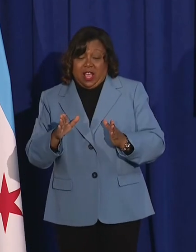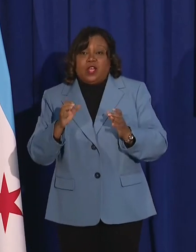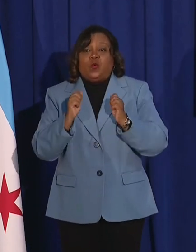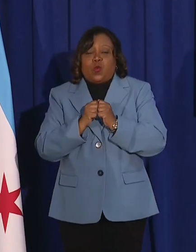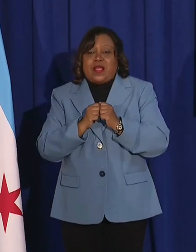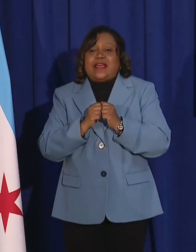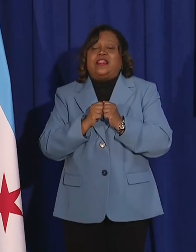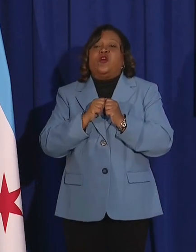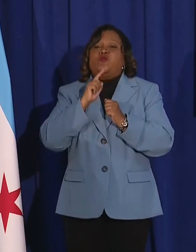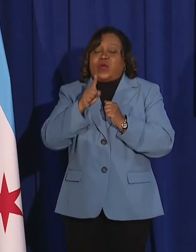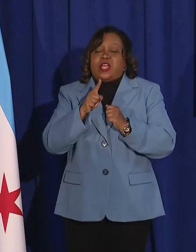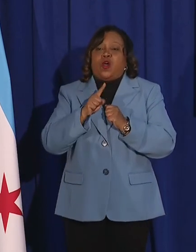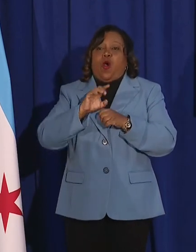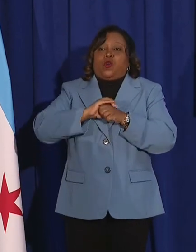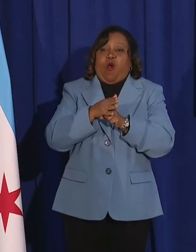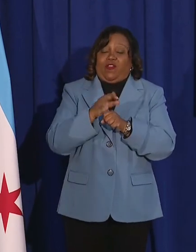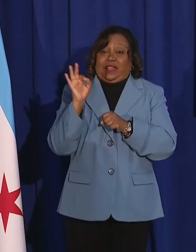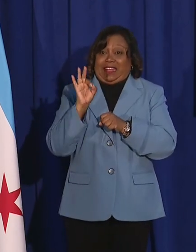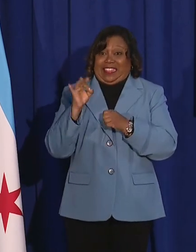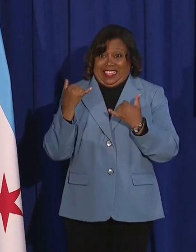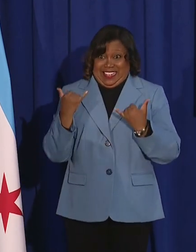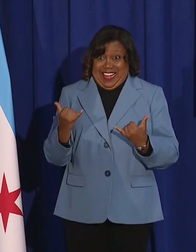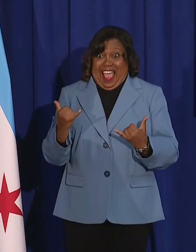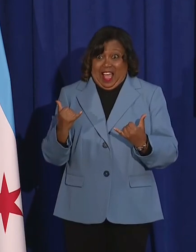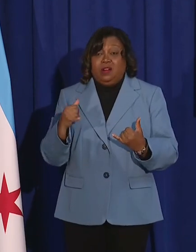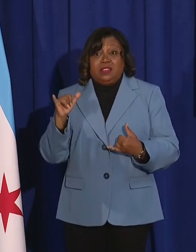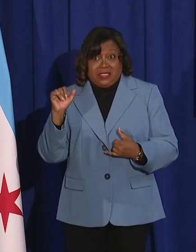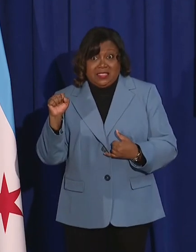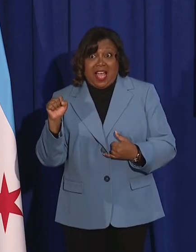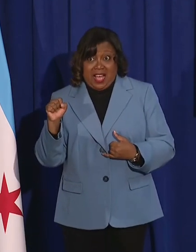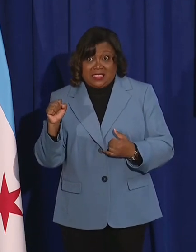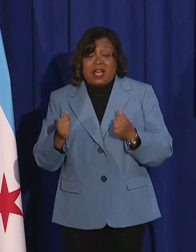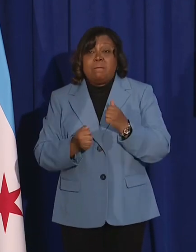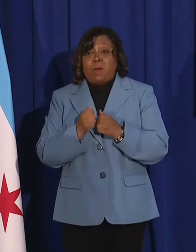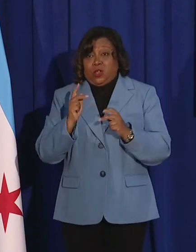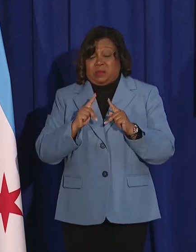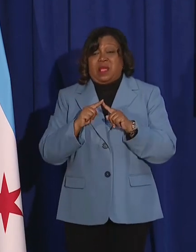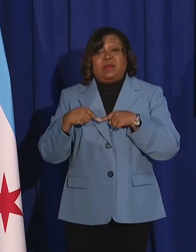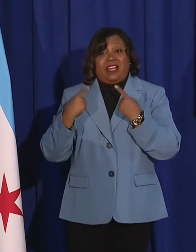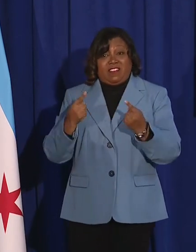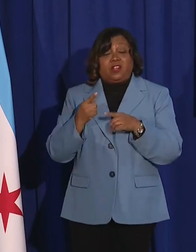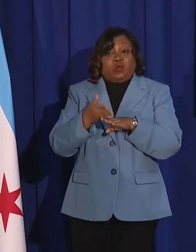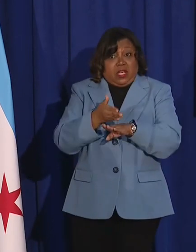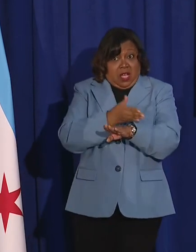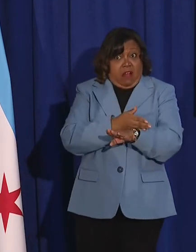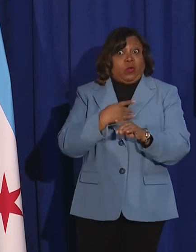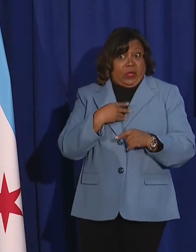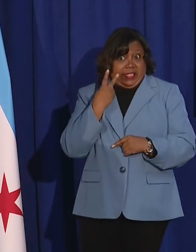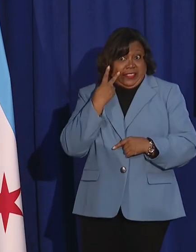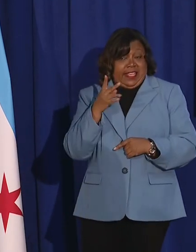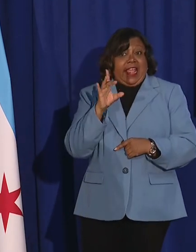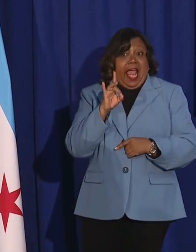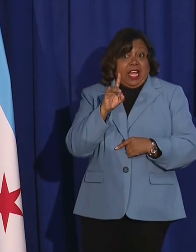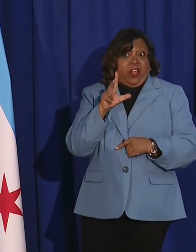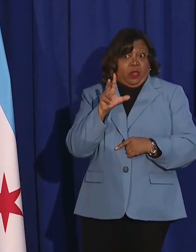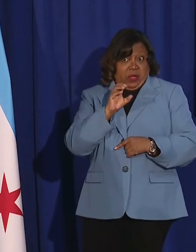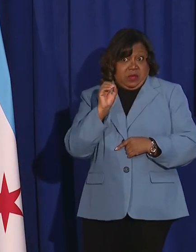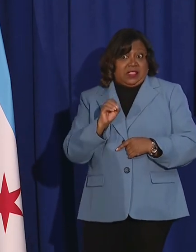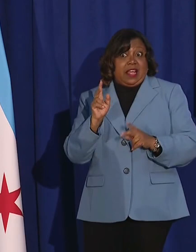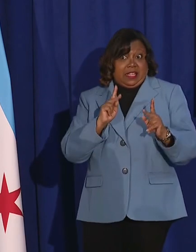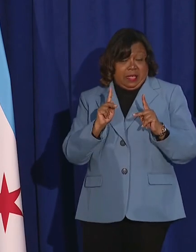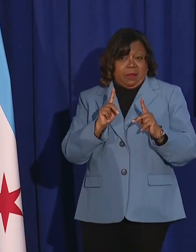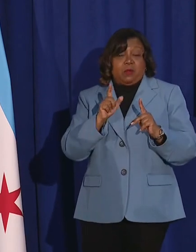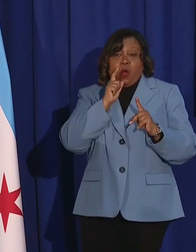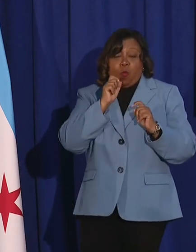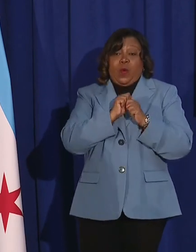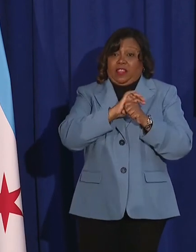with active COVID right now. Yes, most people eventually recover. We can see 83% of the